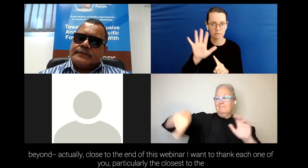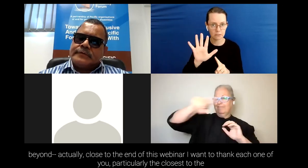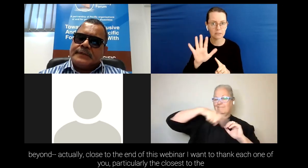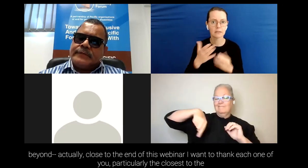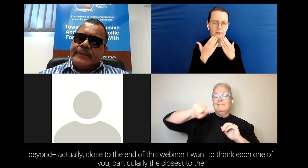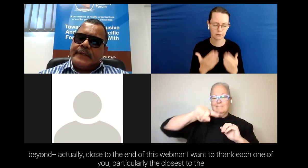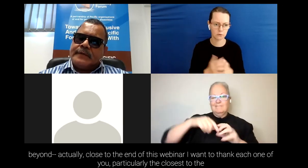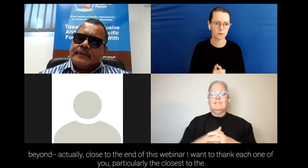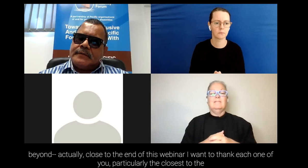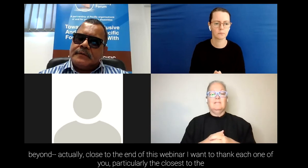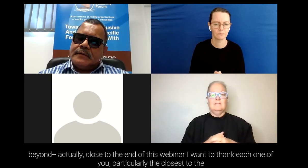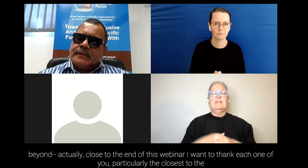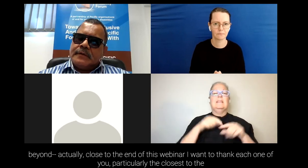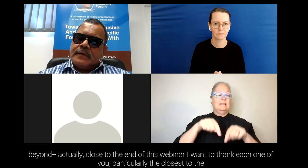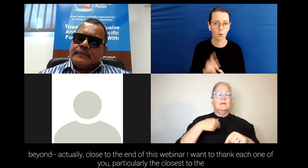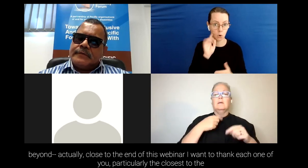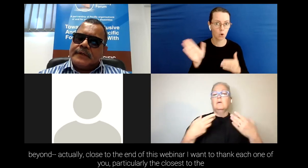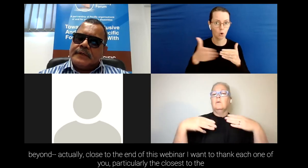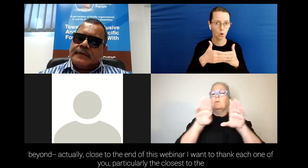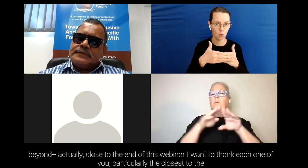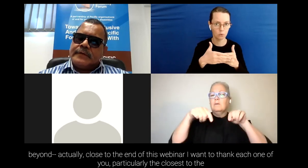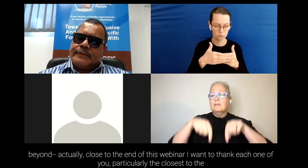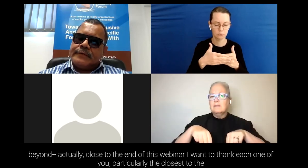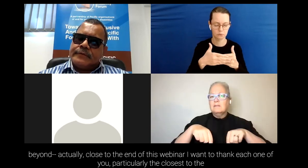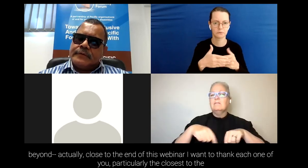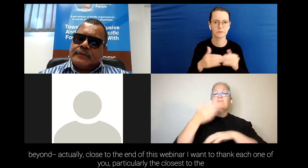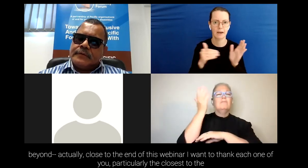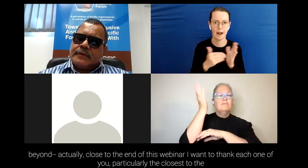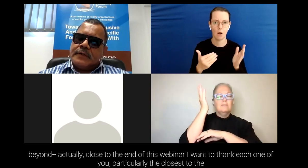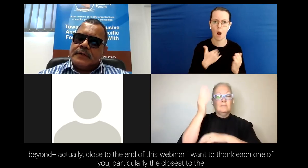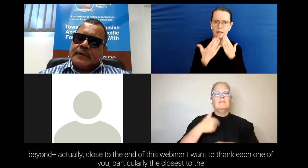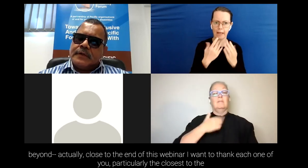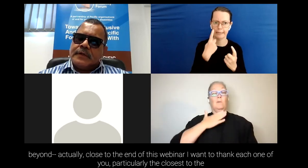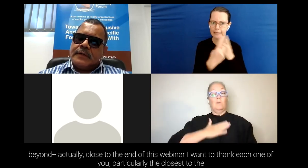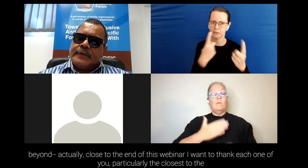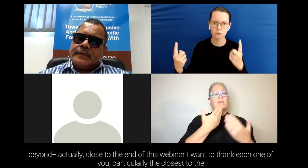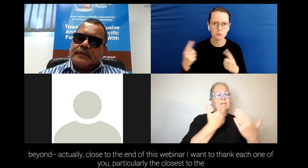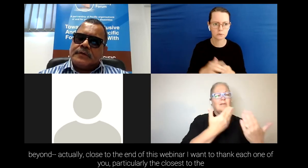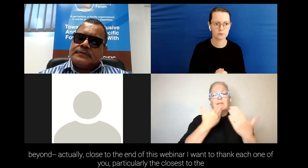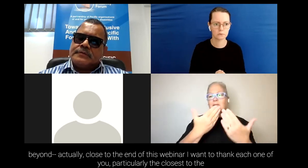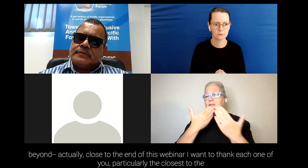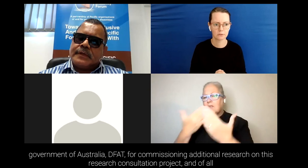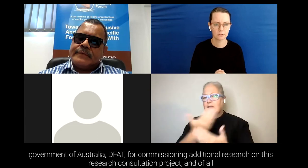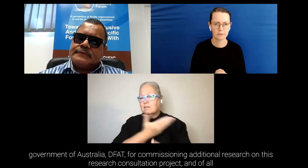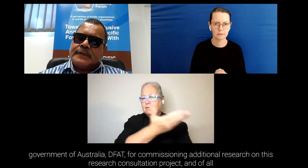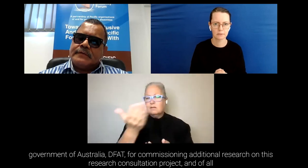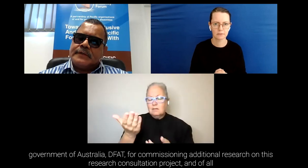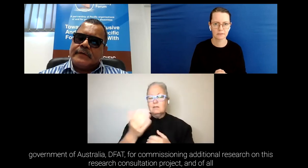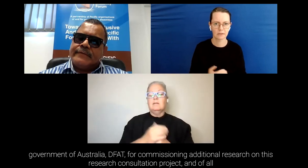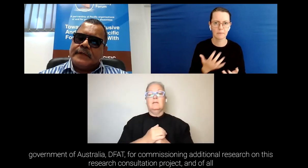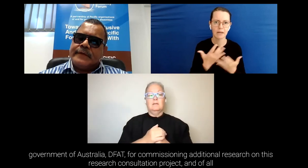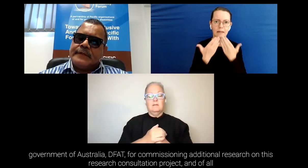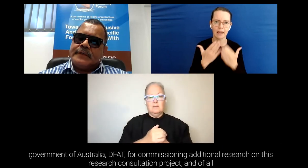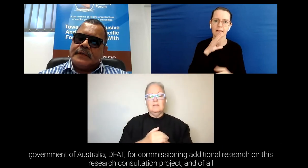As we close today's webinar, I want to thank each one of you, and particularly also to the Government of Australia,